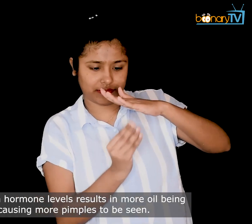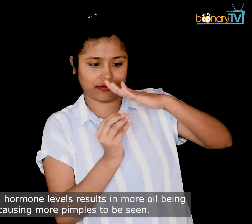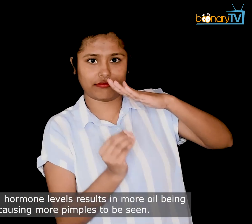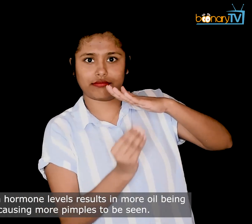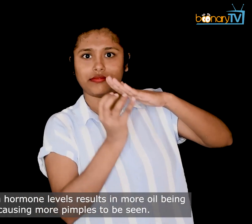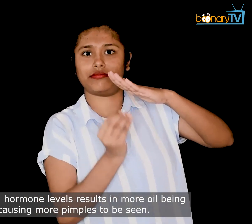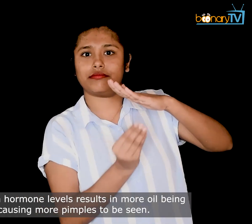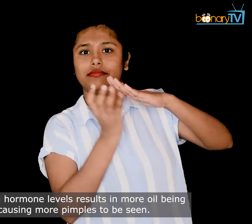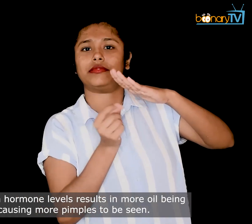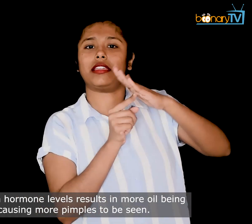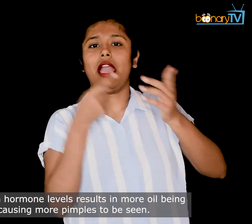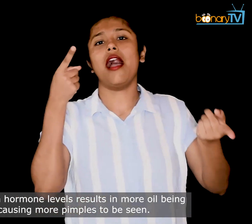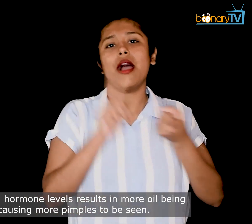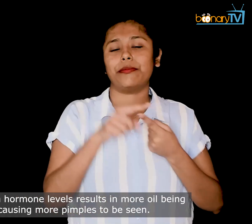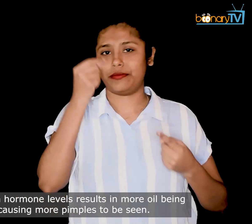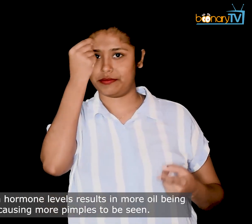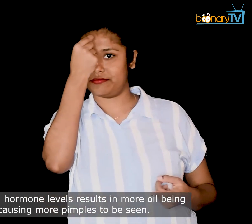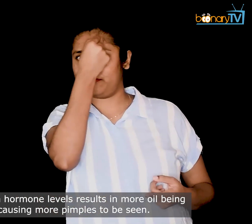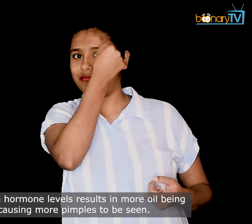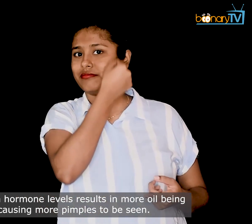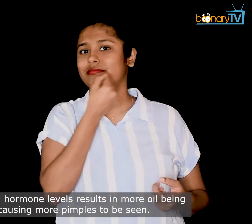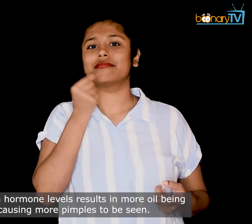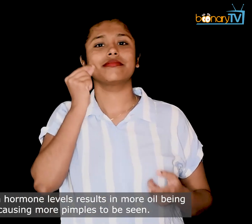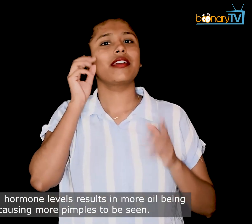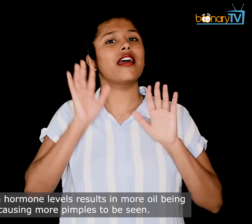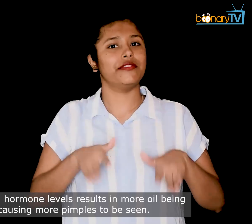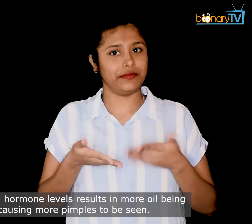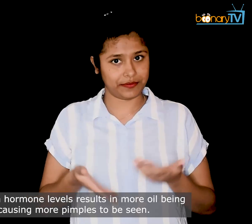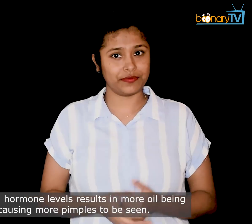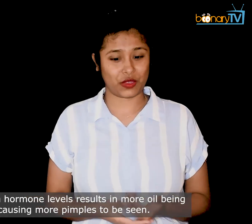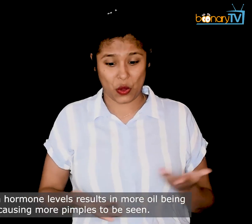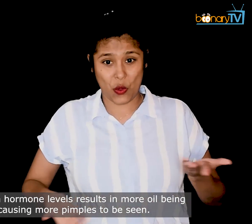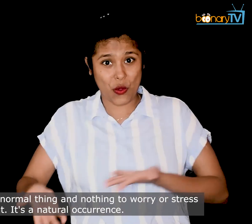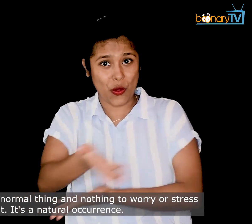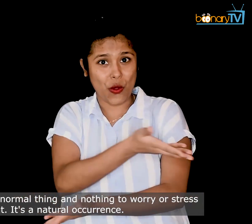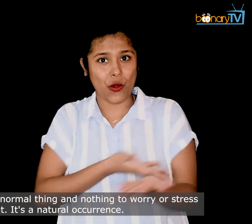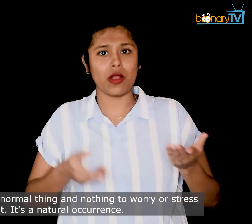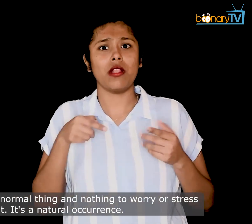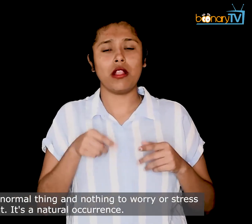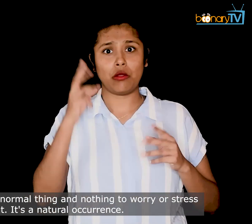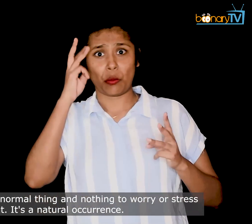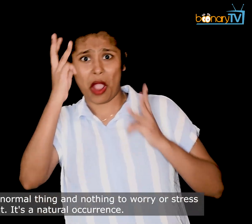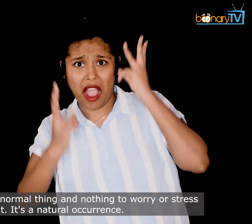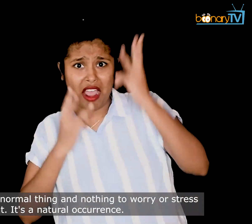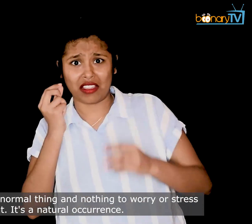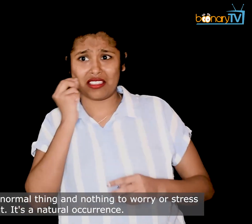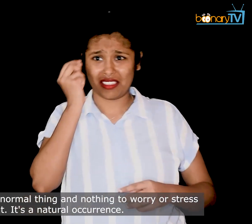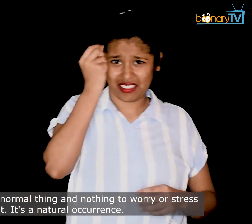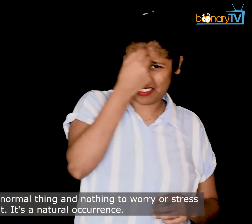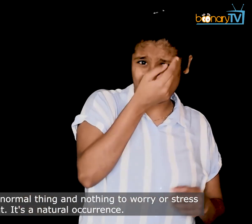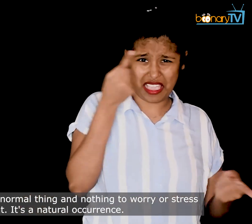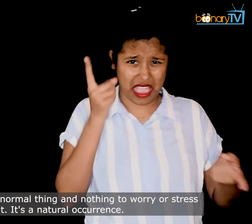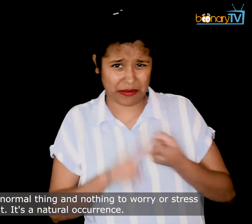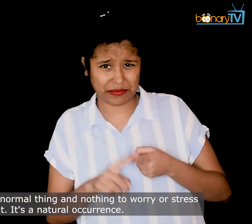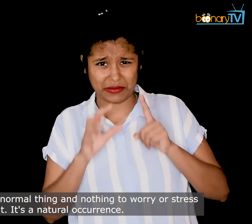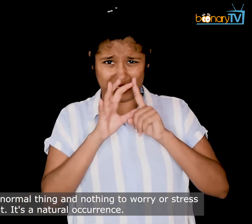produced, causing more pimples to be seen. This is an absolutely normal